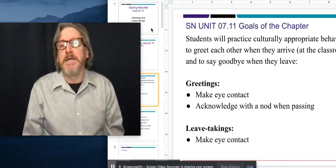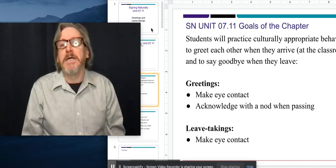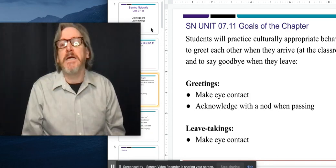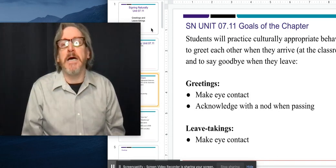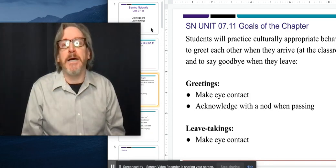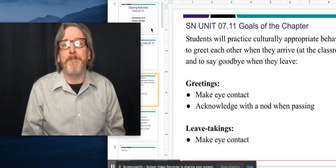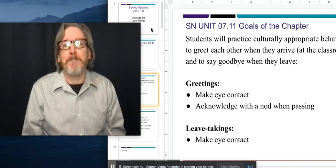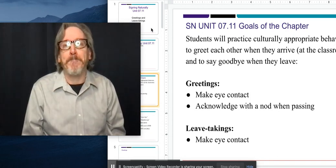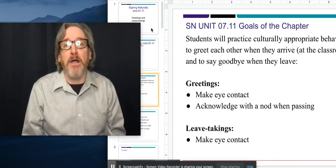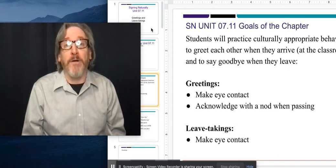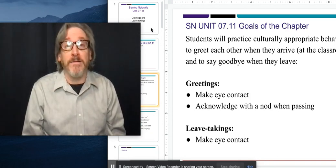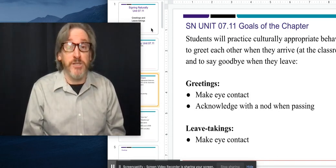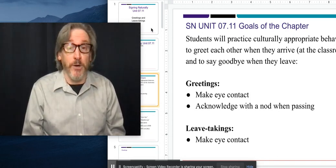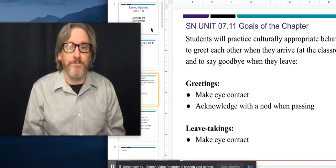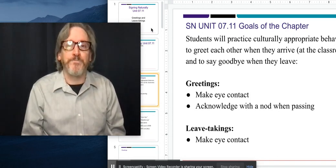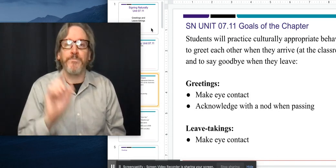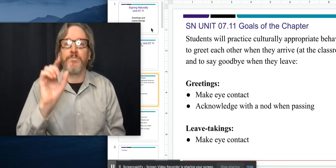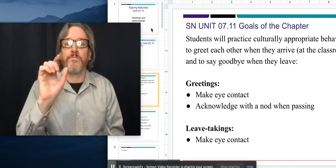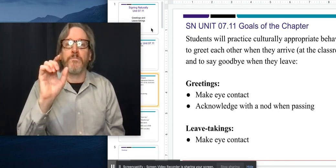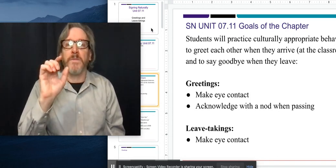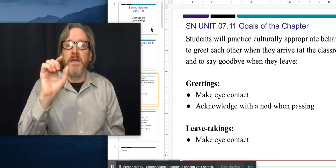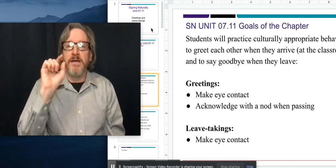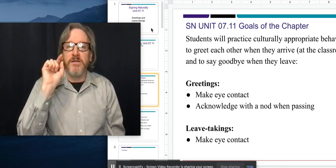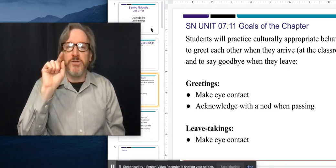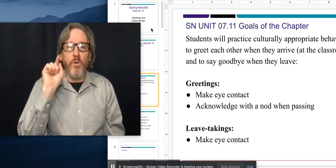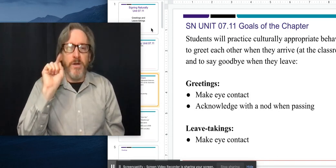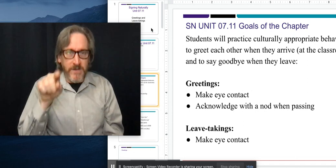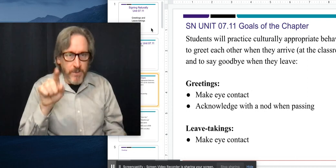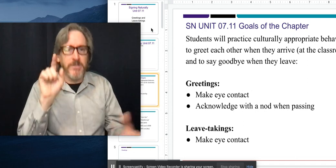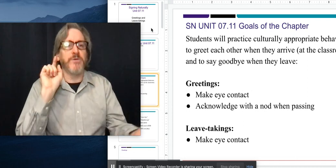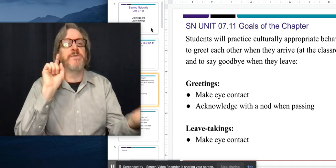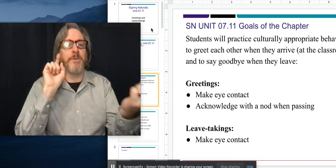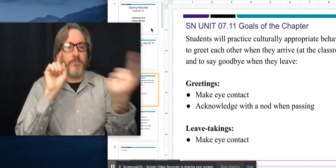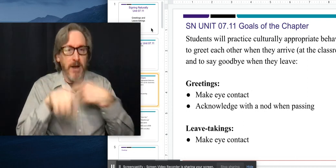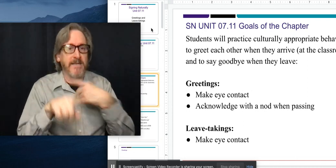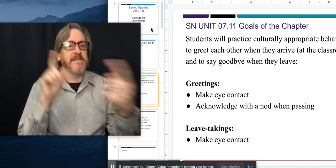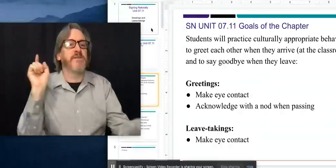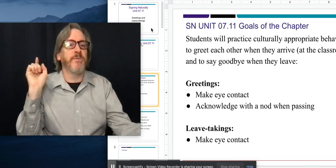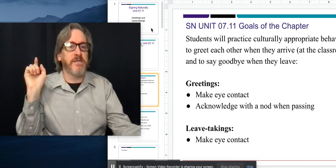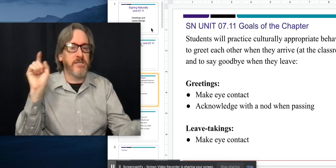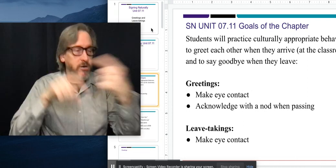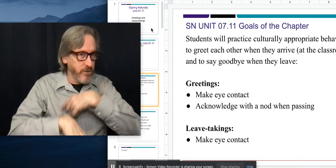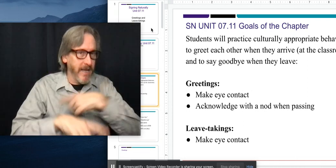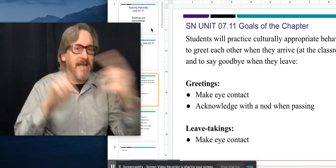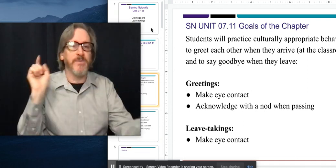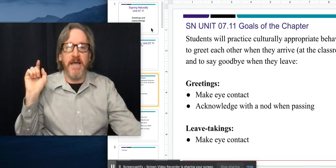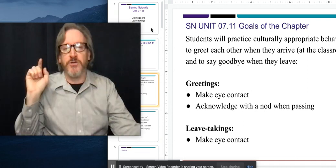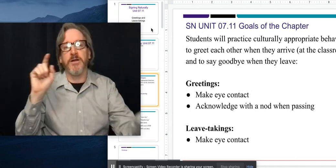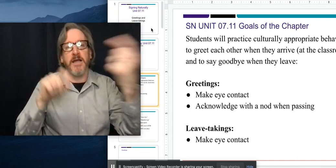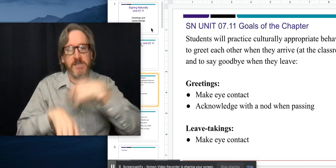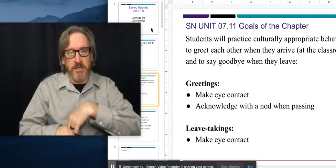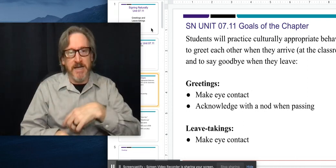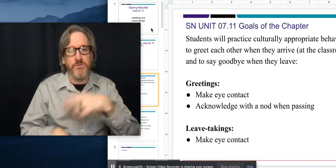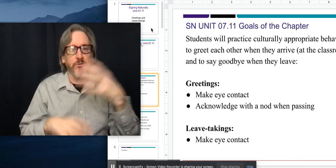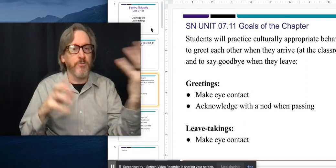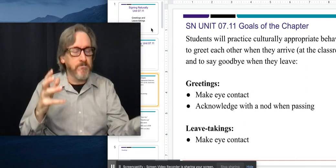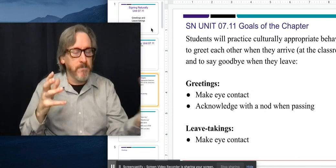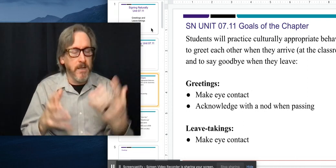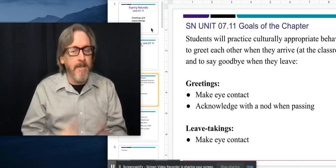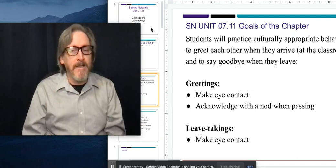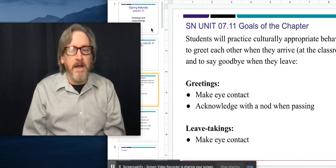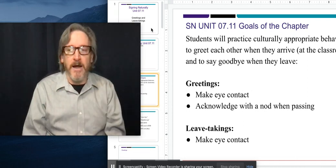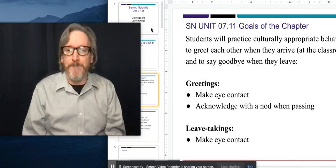mine. Okay, so. So one of the things we would do is we would practice as we start doing as we enter and exit the